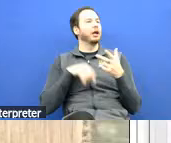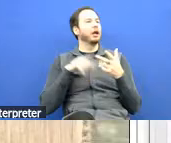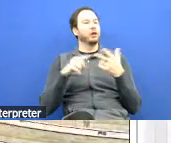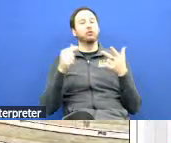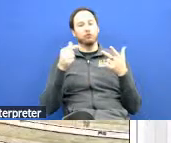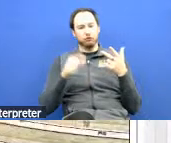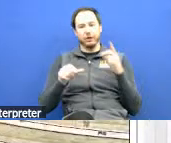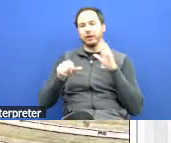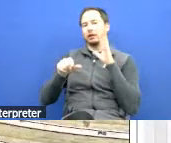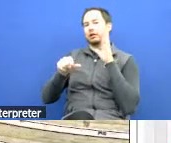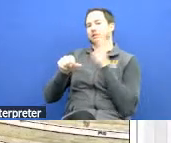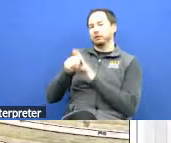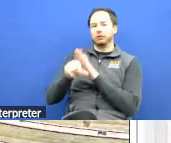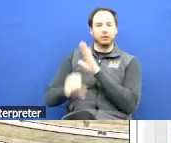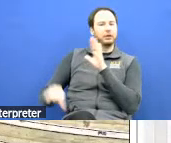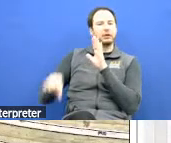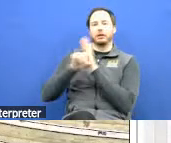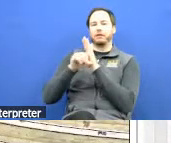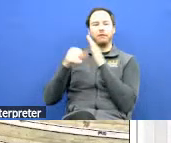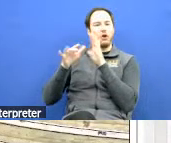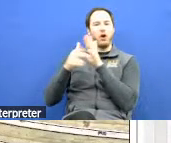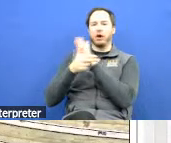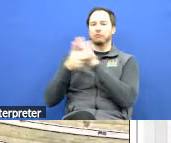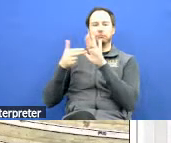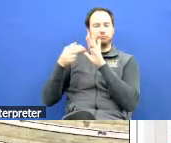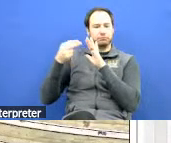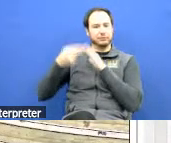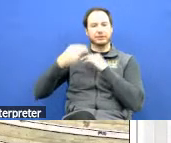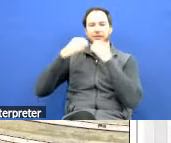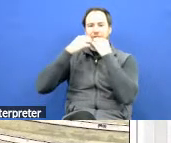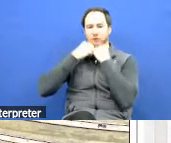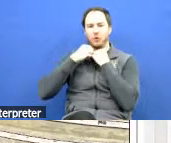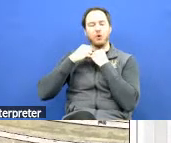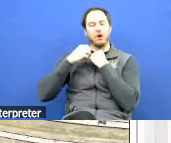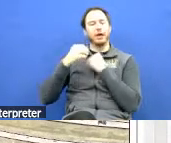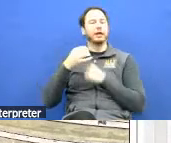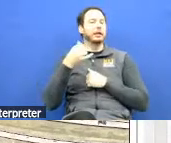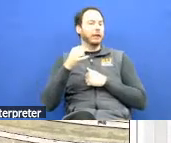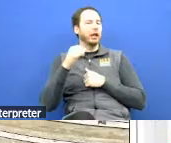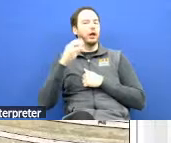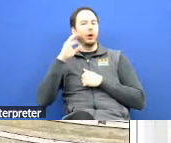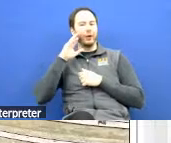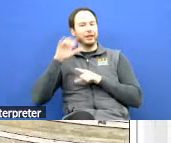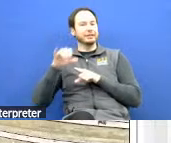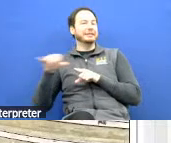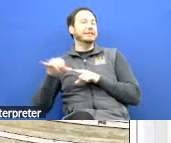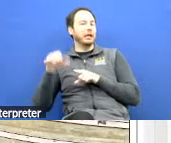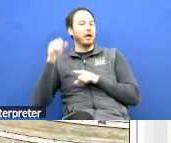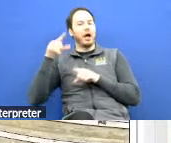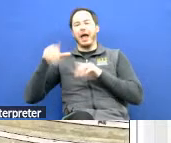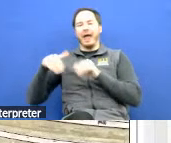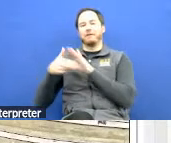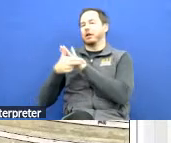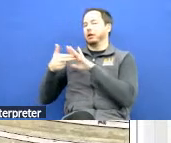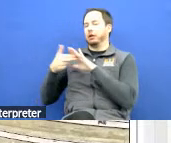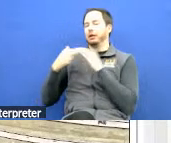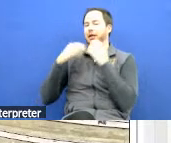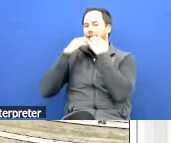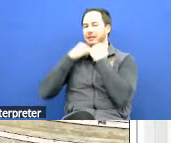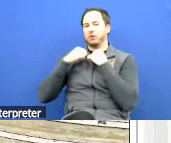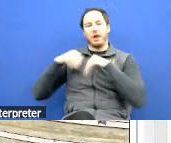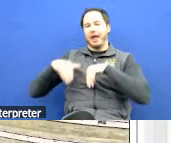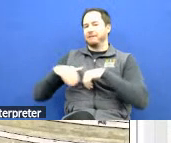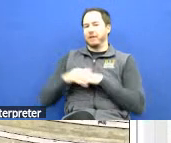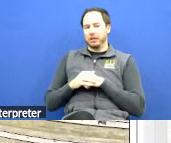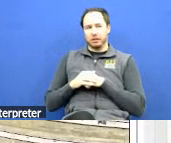Green means they're already designated historic, and yellow means they're contributing properties but are not currently designated.